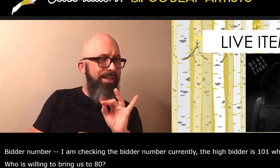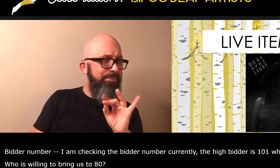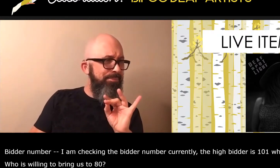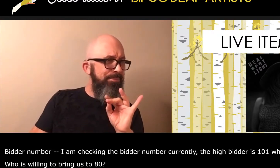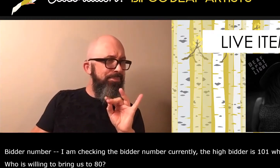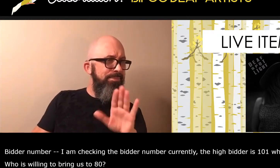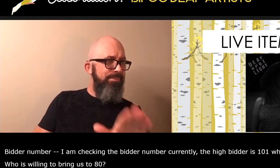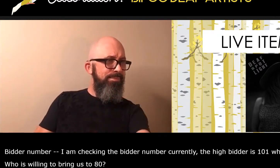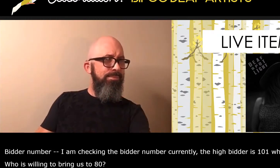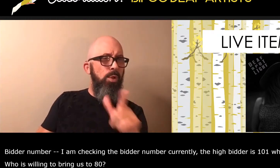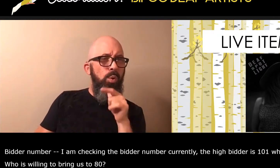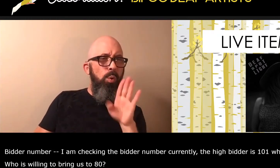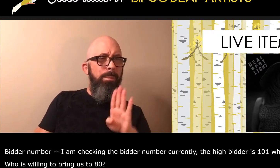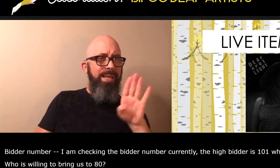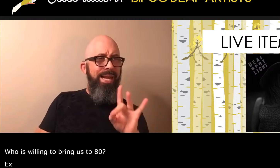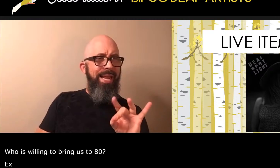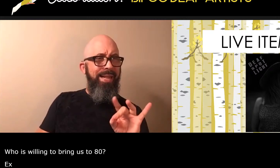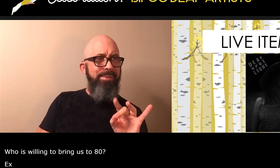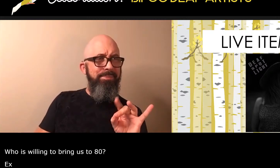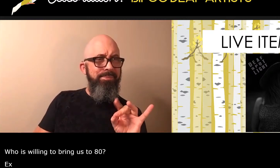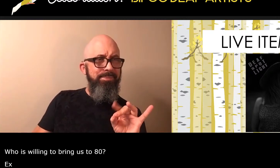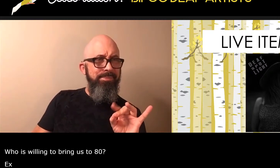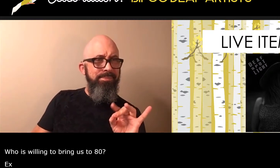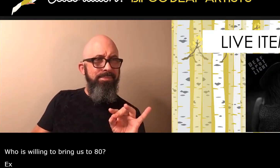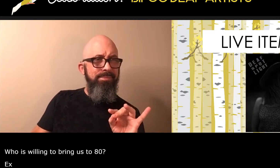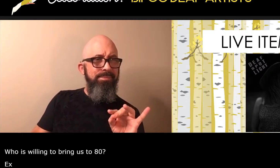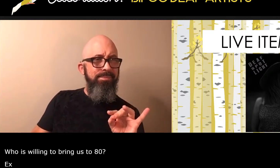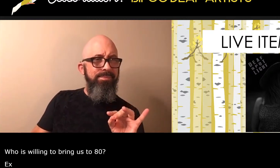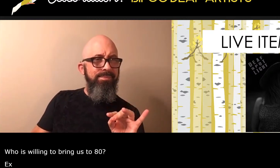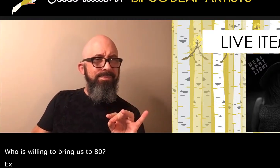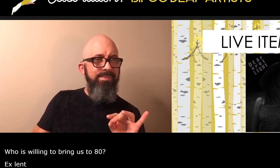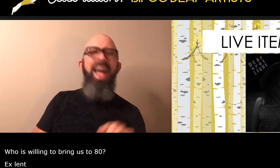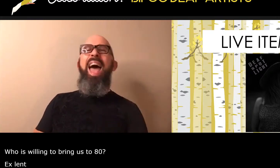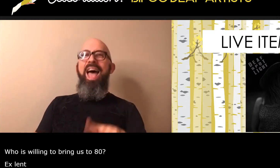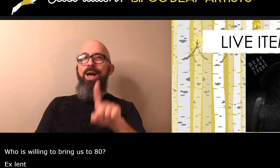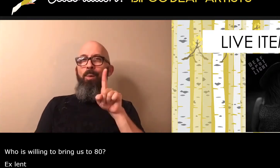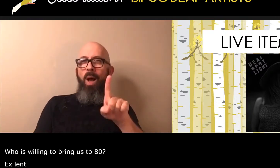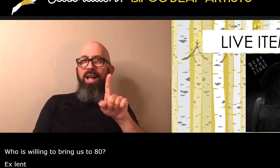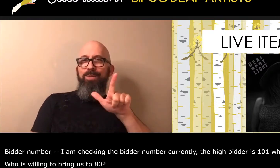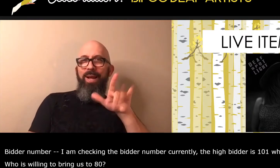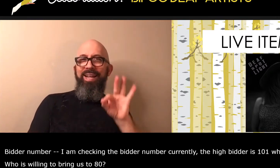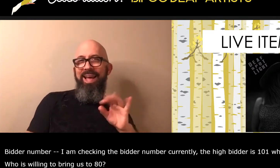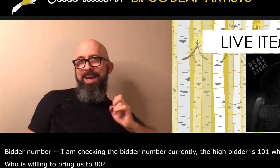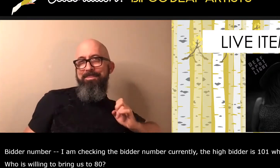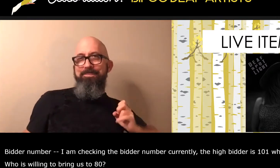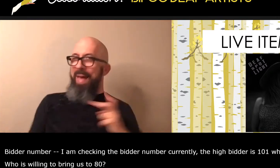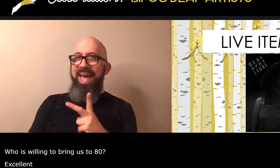Excellent. We've at 80. I'm going to find the bidder who has raised it to 80.